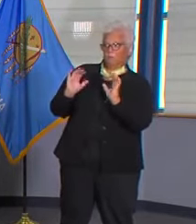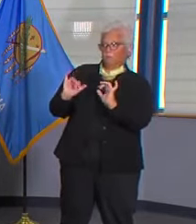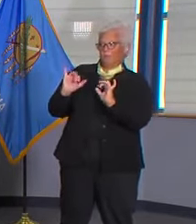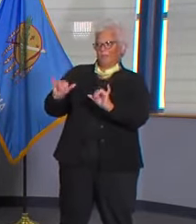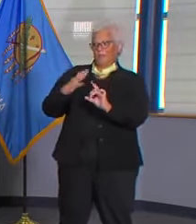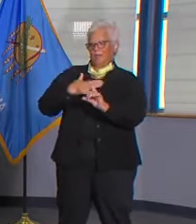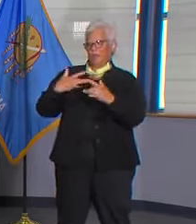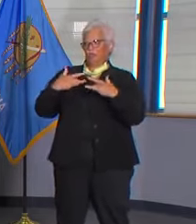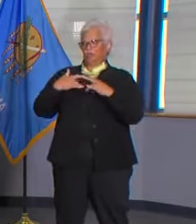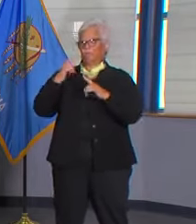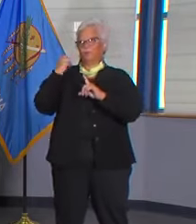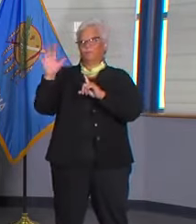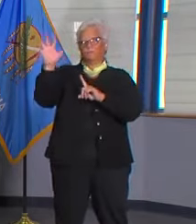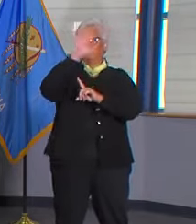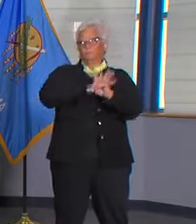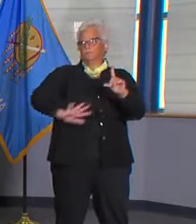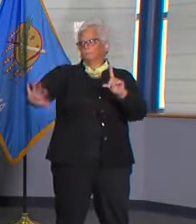capacity.